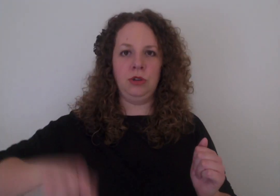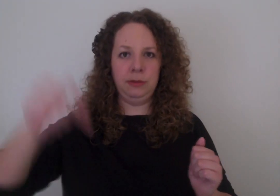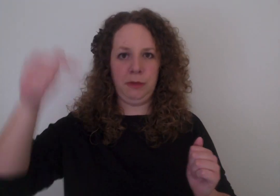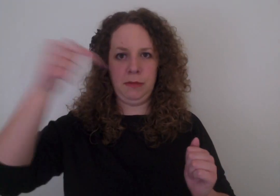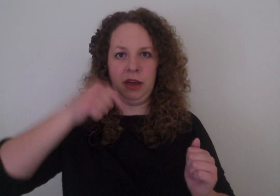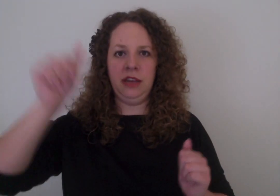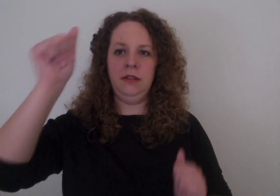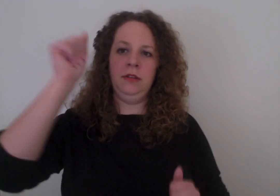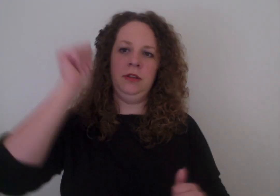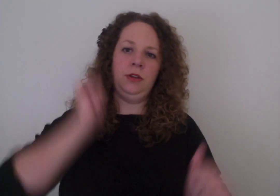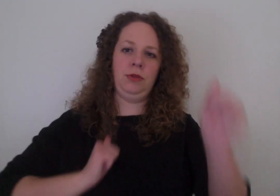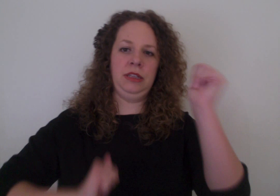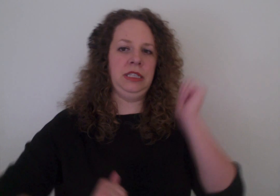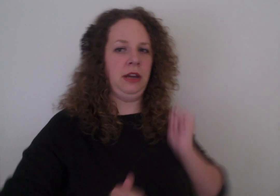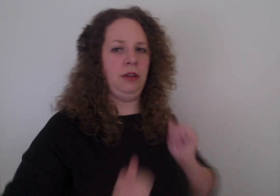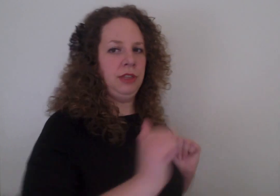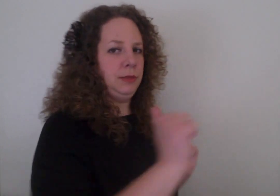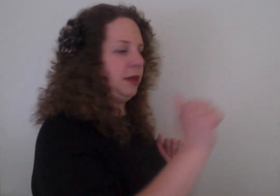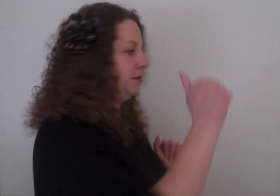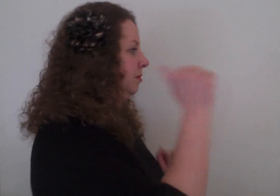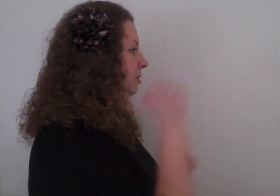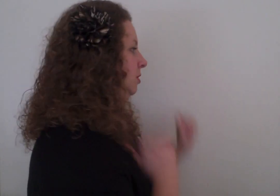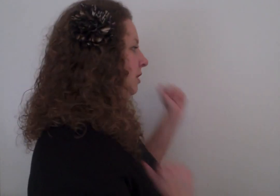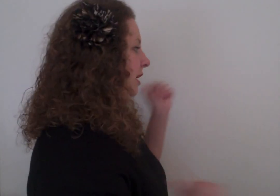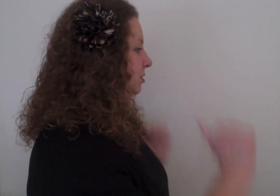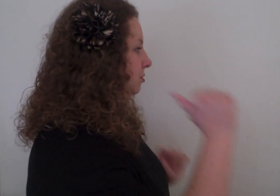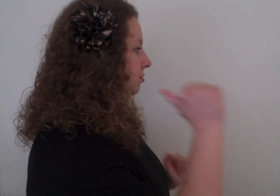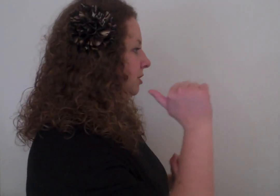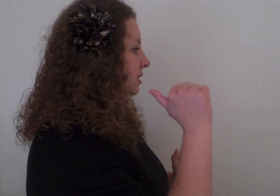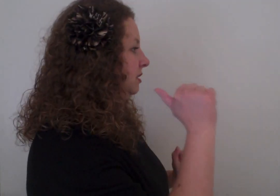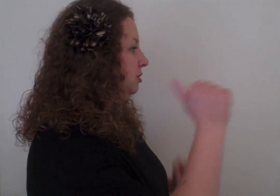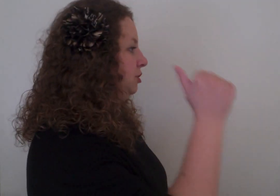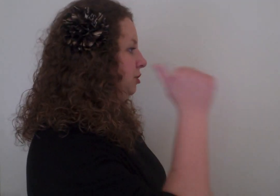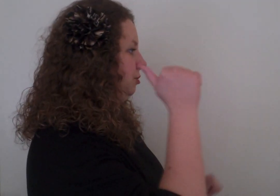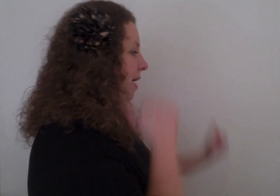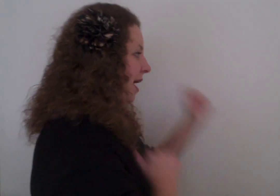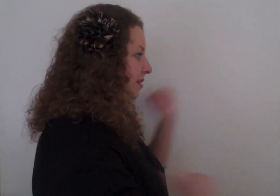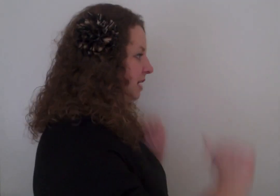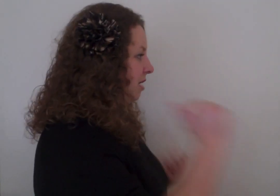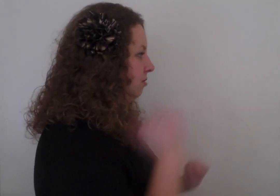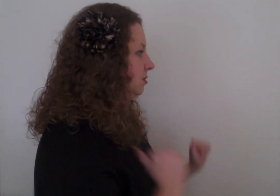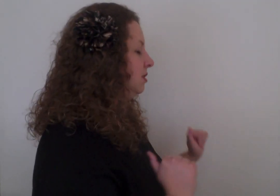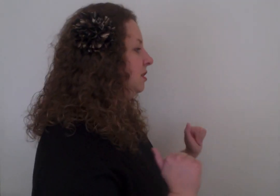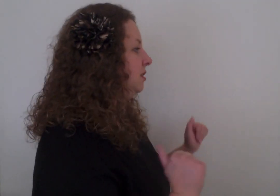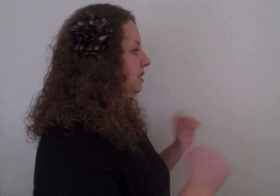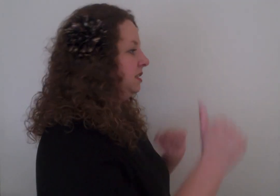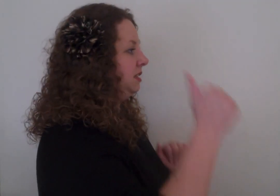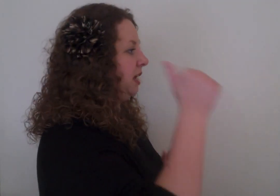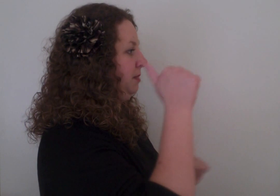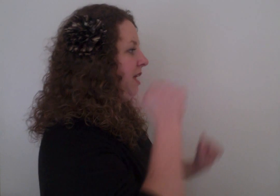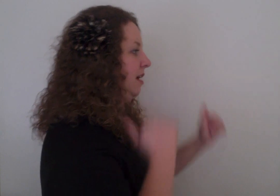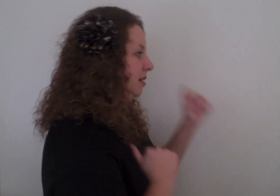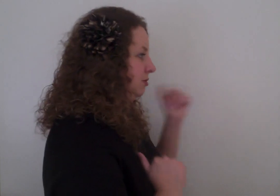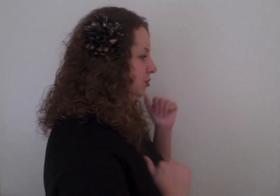my body, going down this way. Okay, so this is to act out. This is I'm an actor